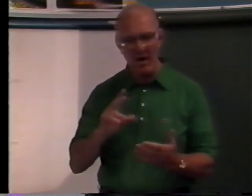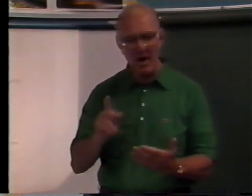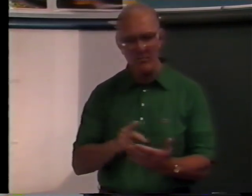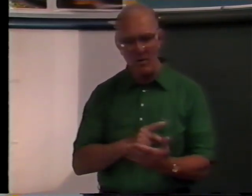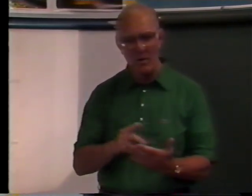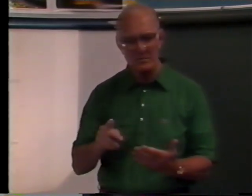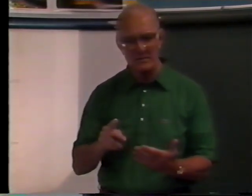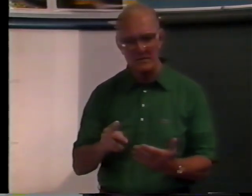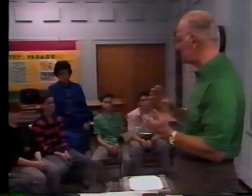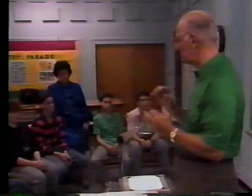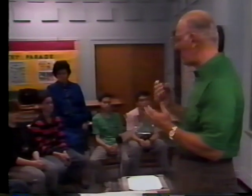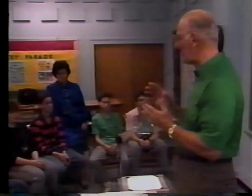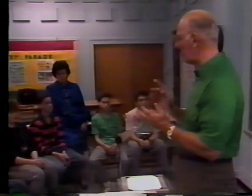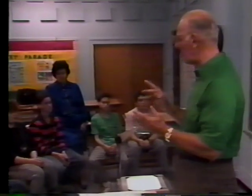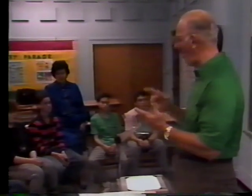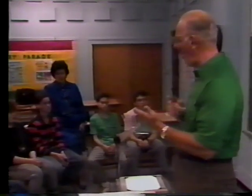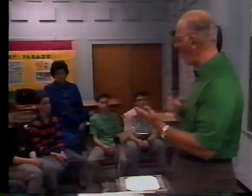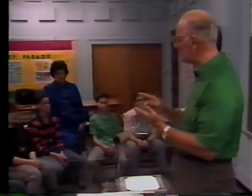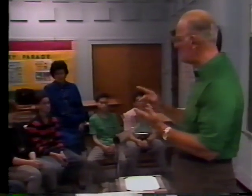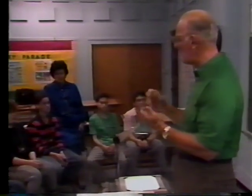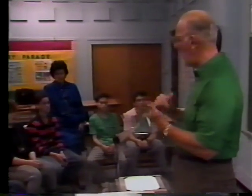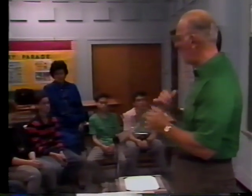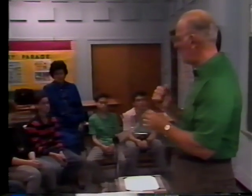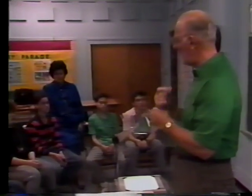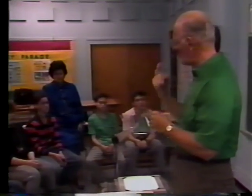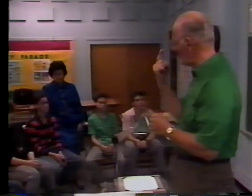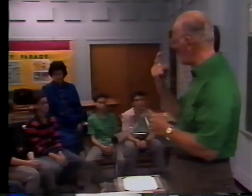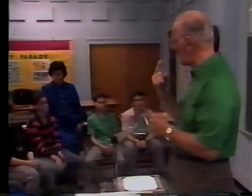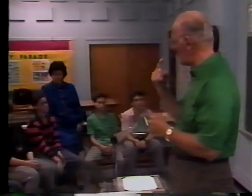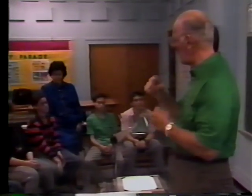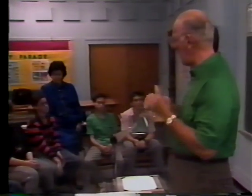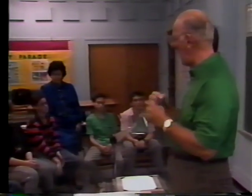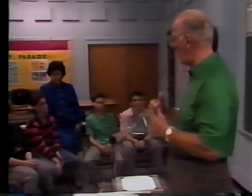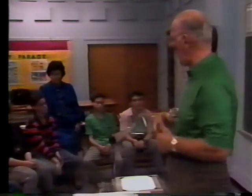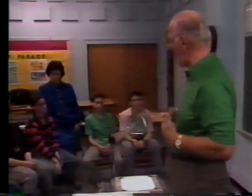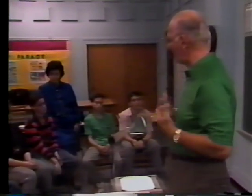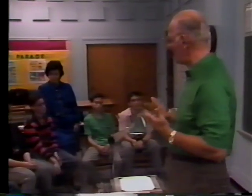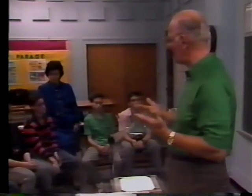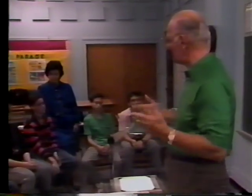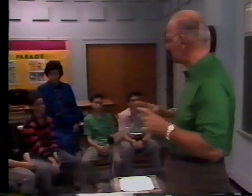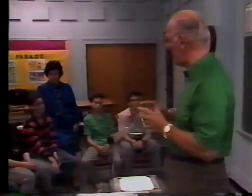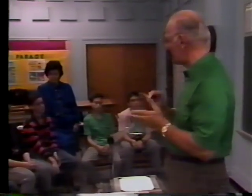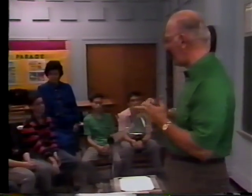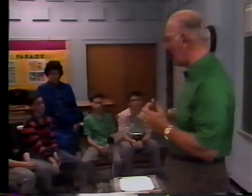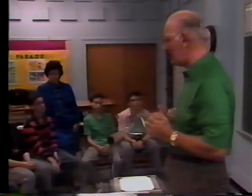fine poems. Many poems make you think about life and things like that.